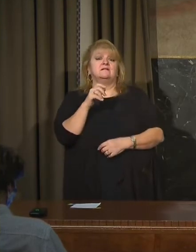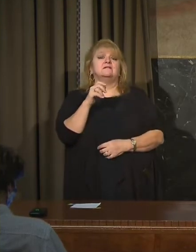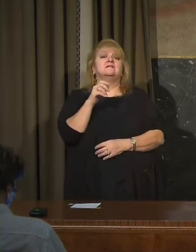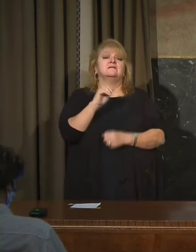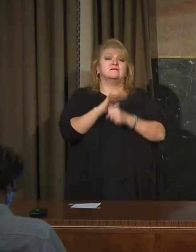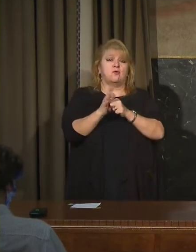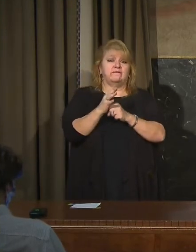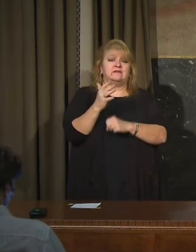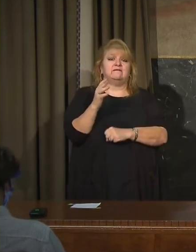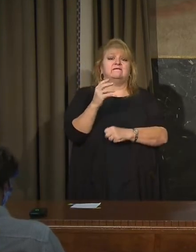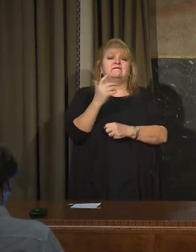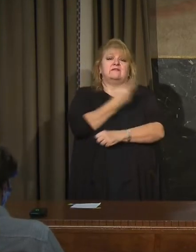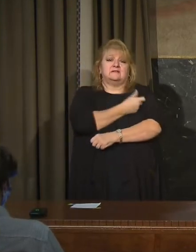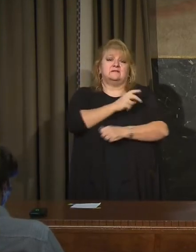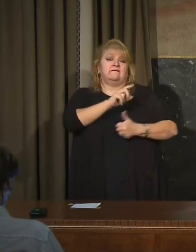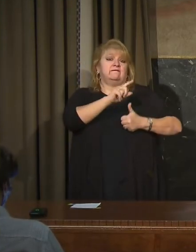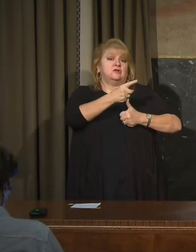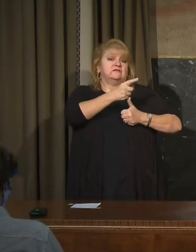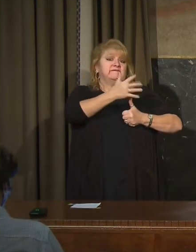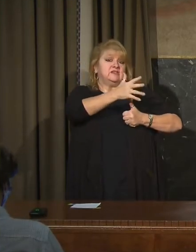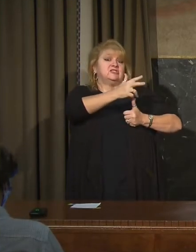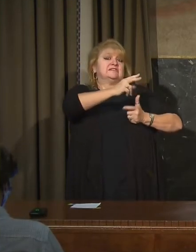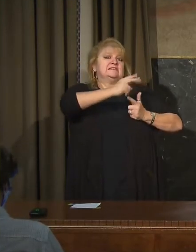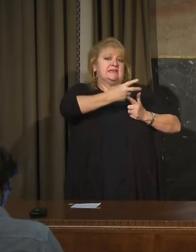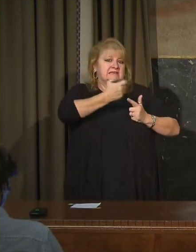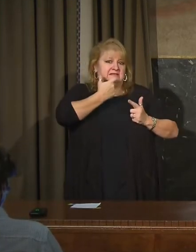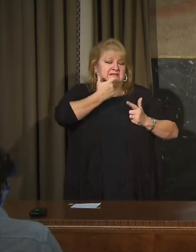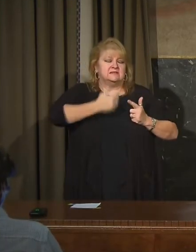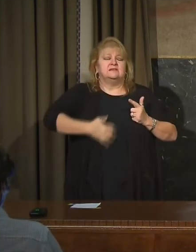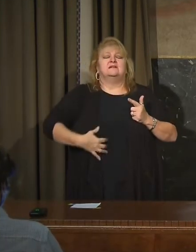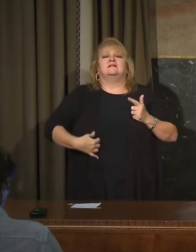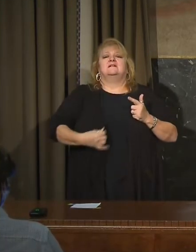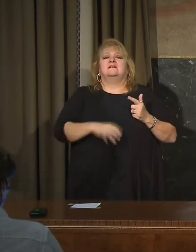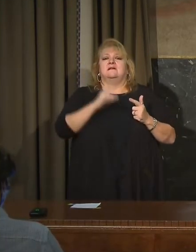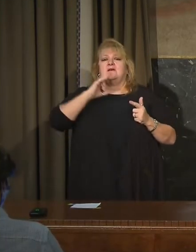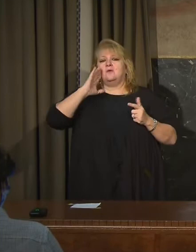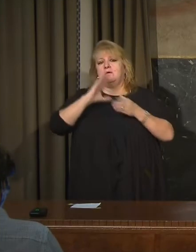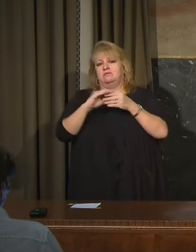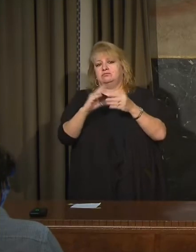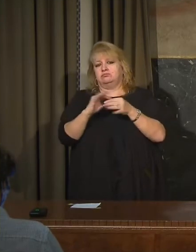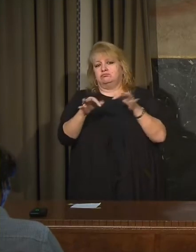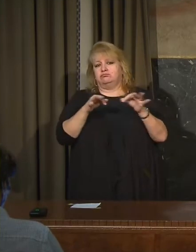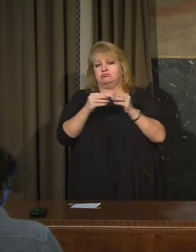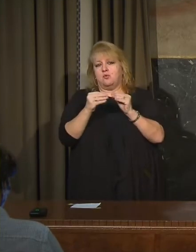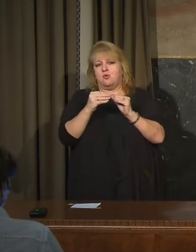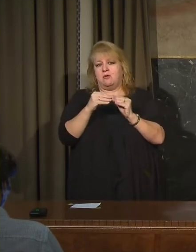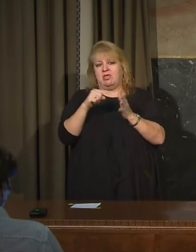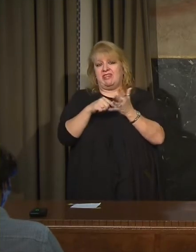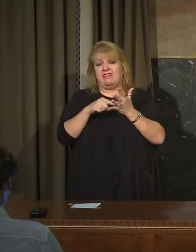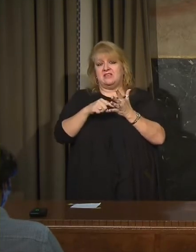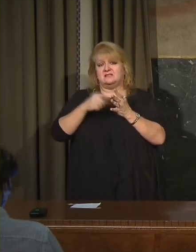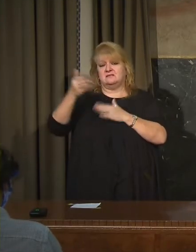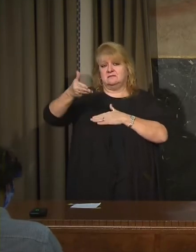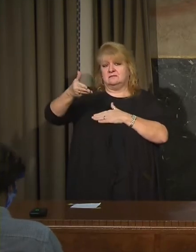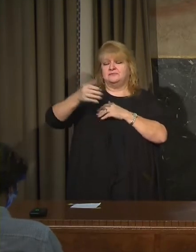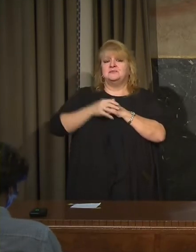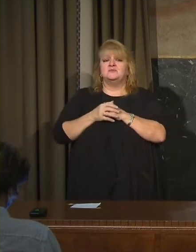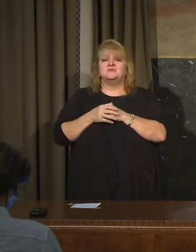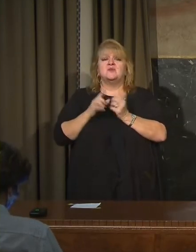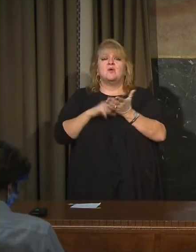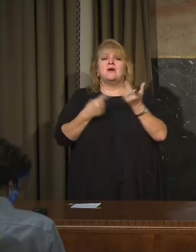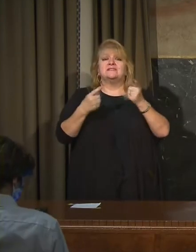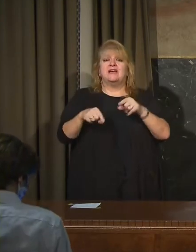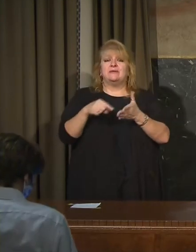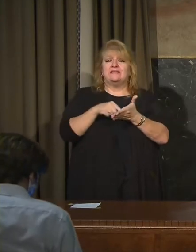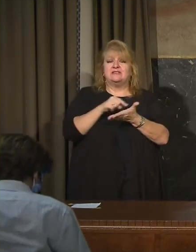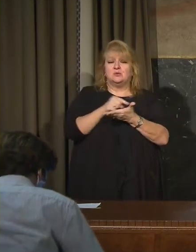be speaking about vaccines a little bit later to you in this press conference and what has happened this week since